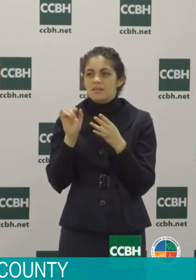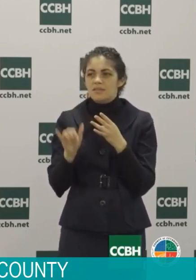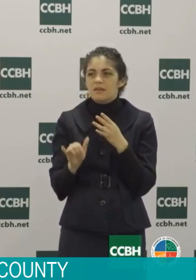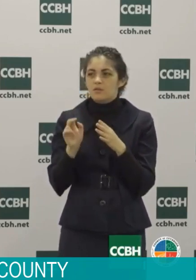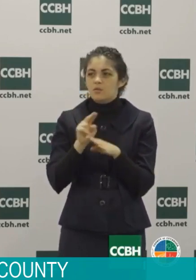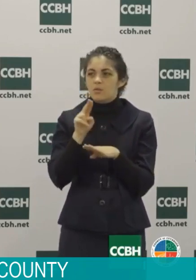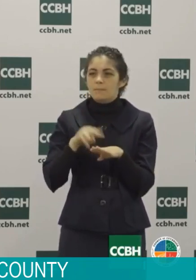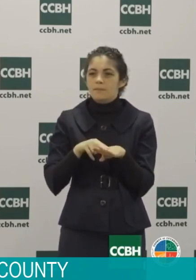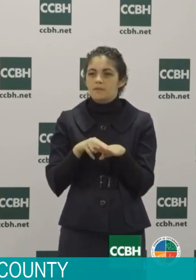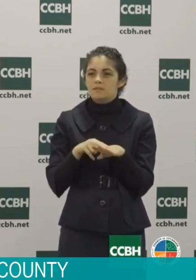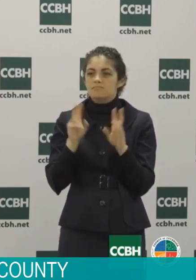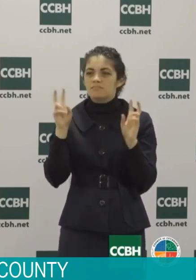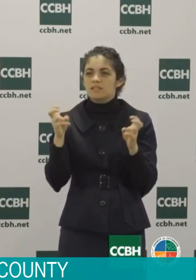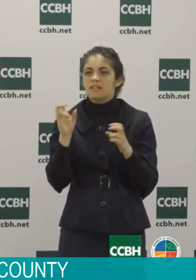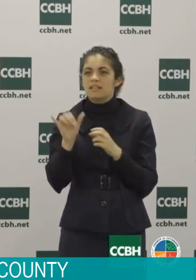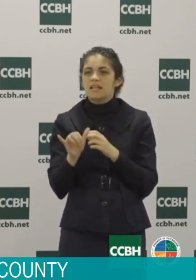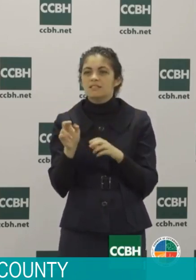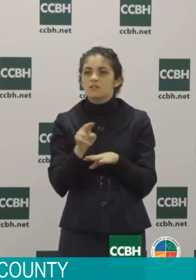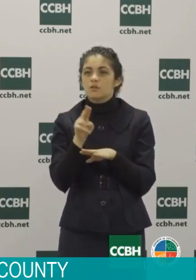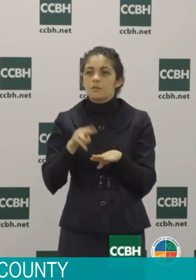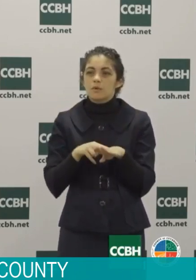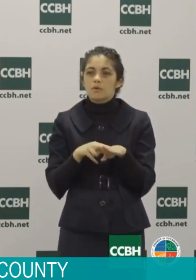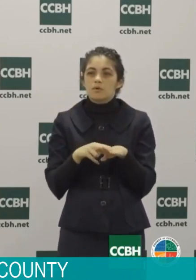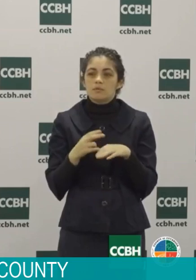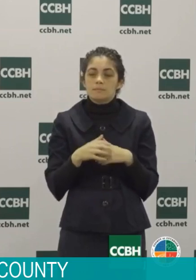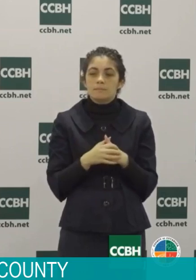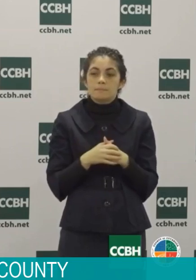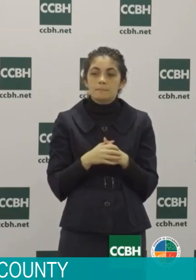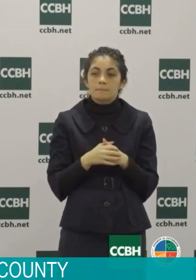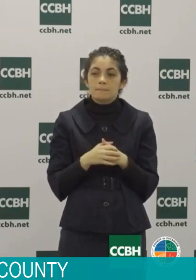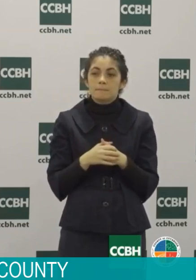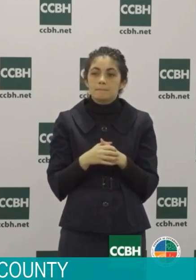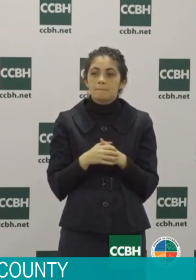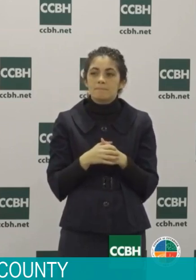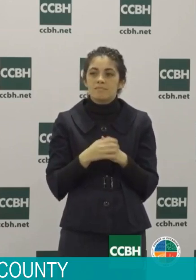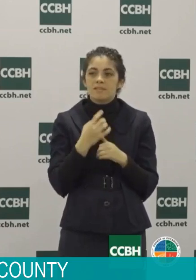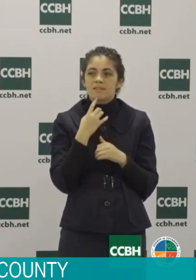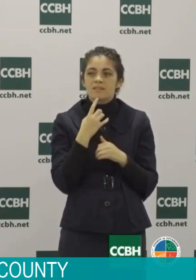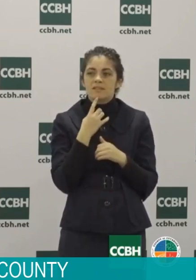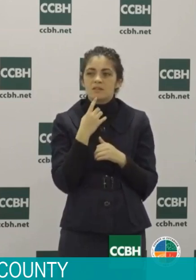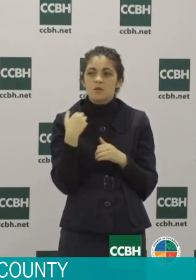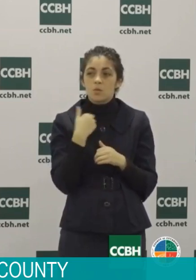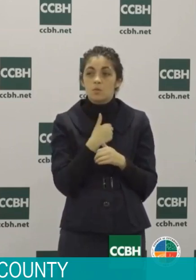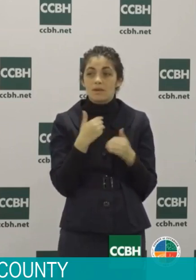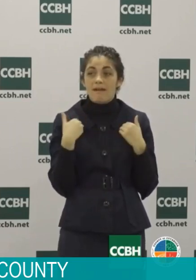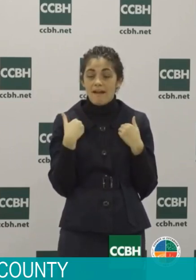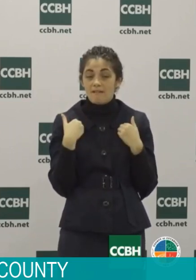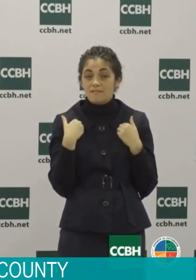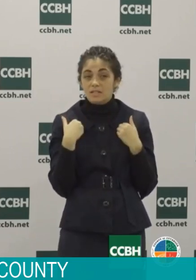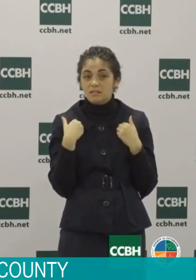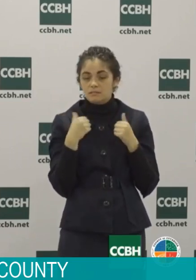status? So I think that's the general question. So I would say that we have been,